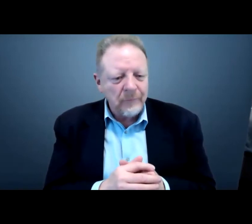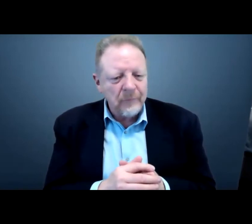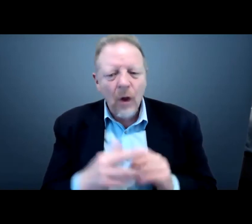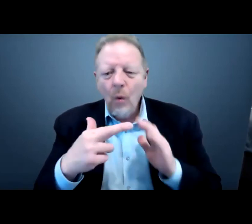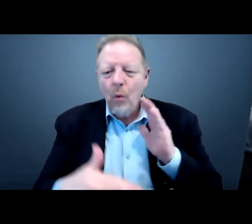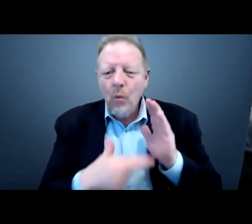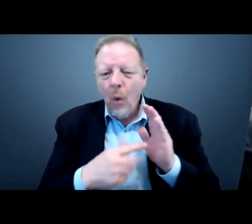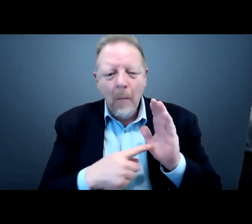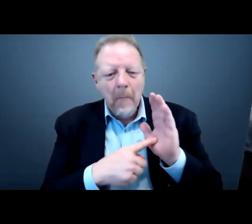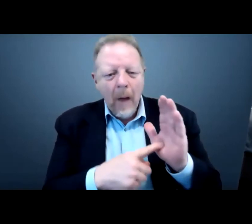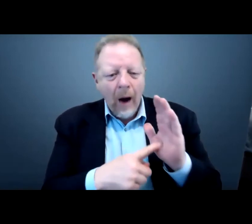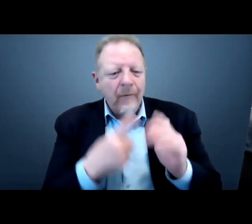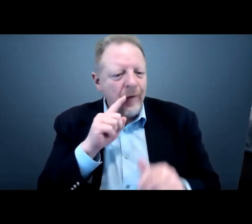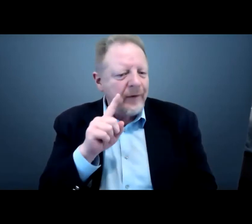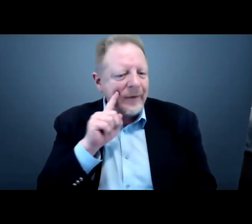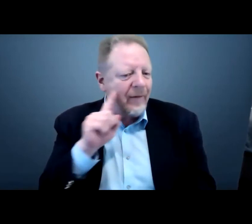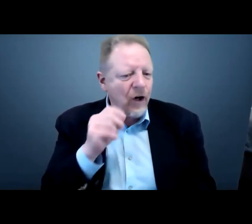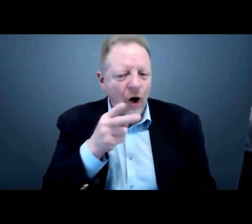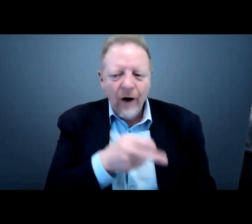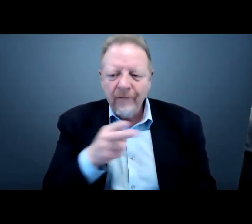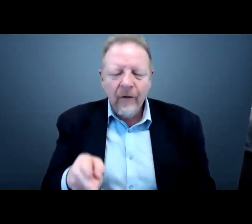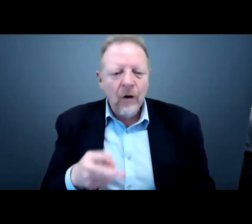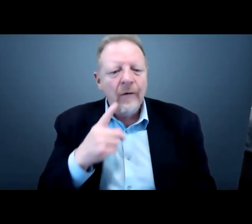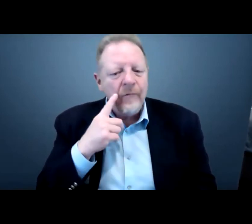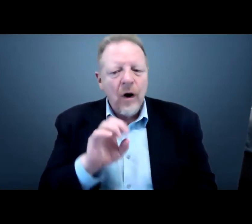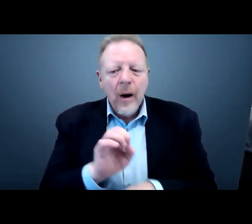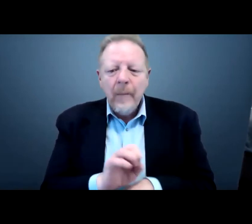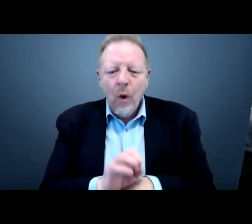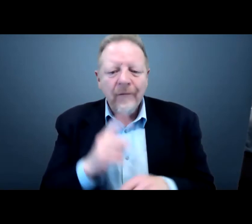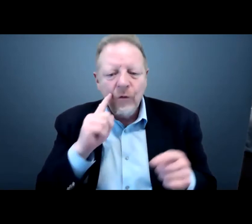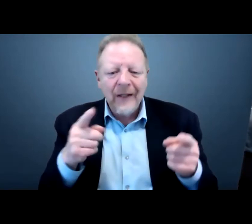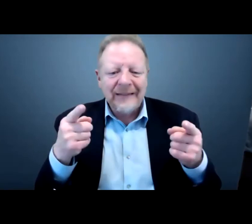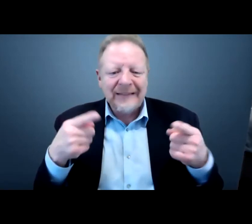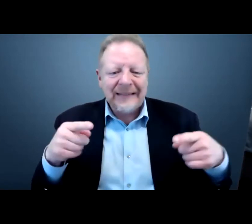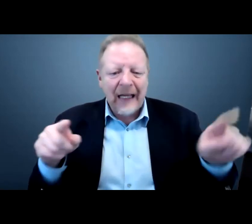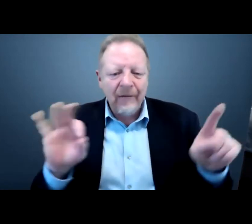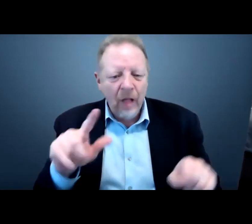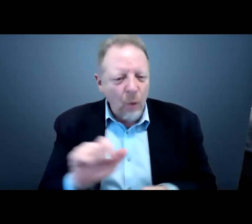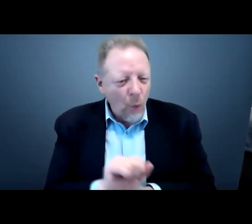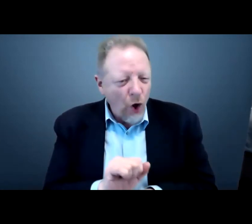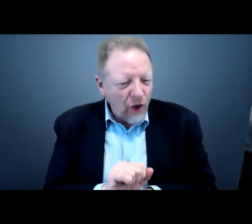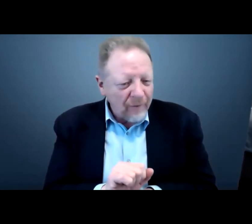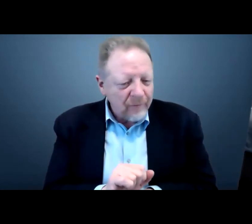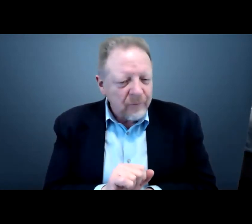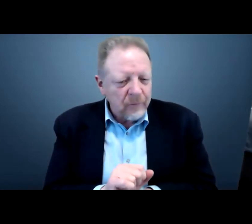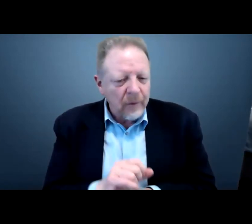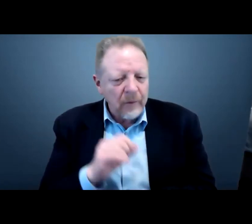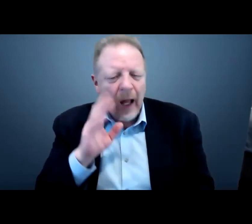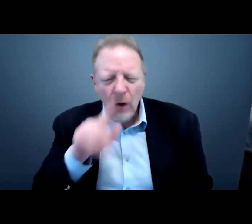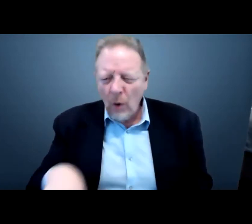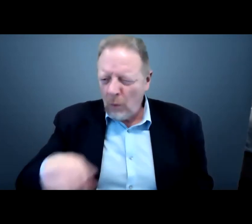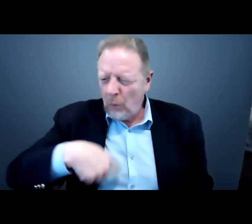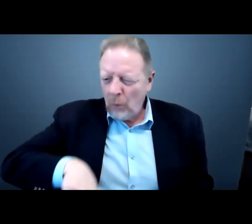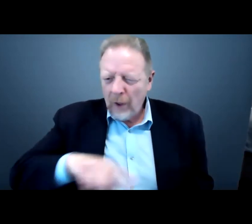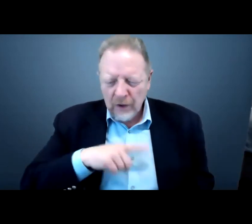role models for the deaf and hard of hearing for employees for successful work. So we were just, I know,